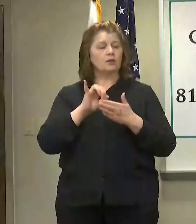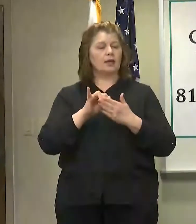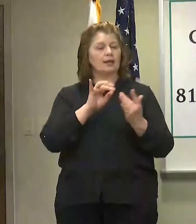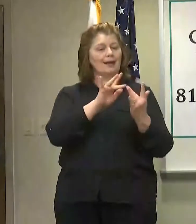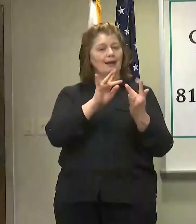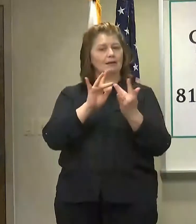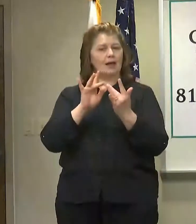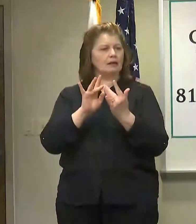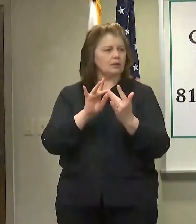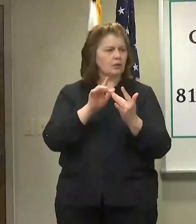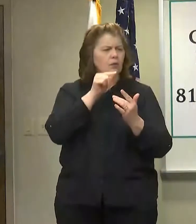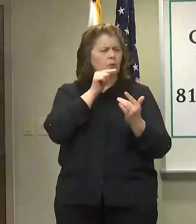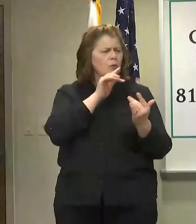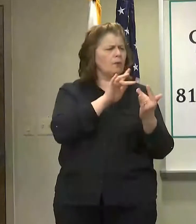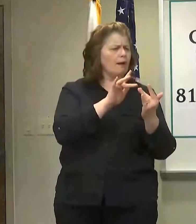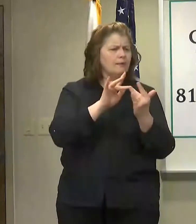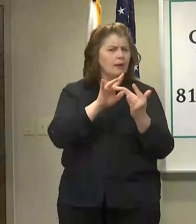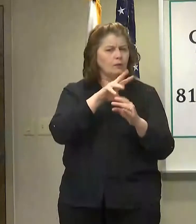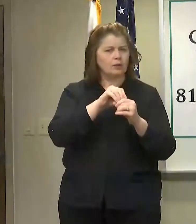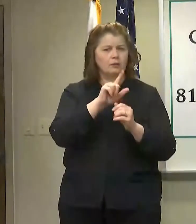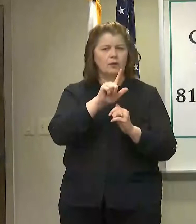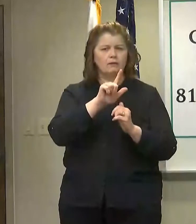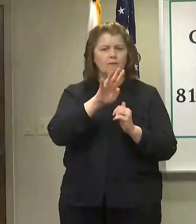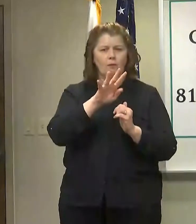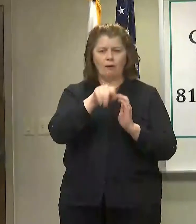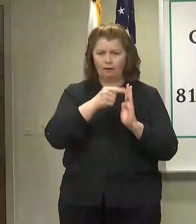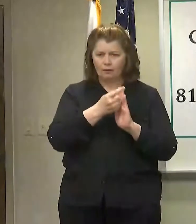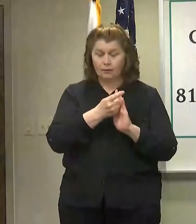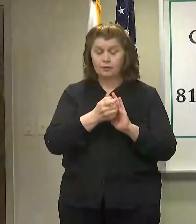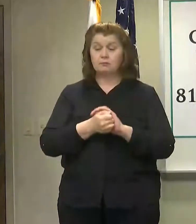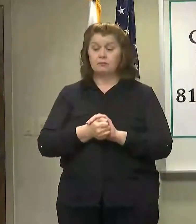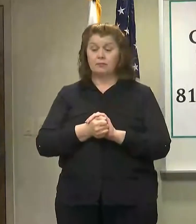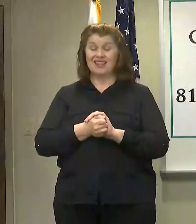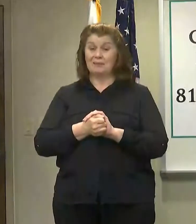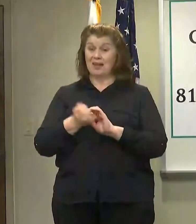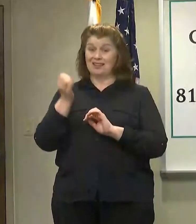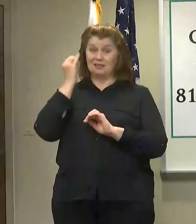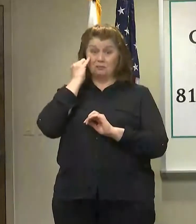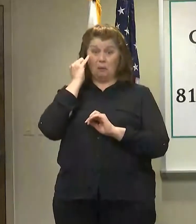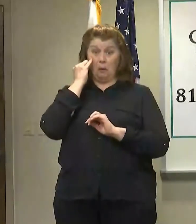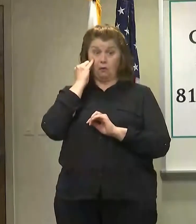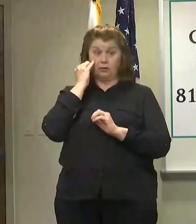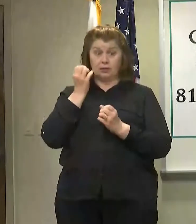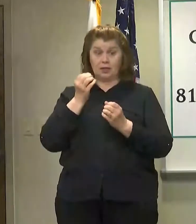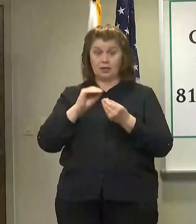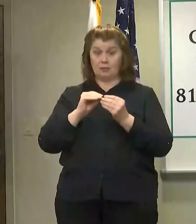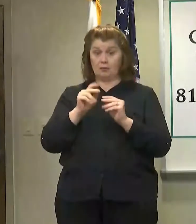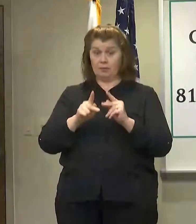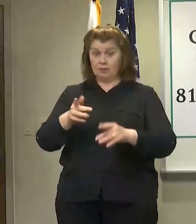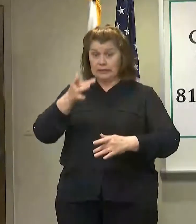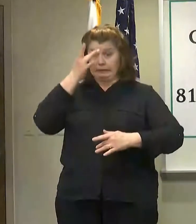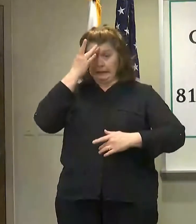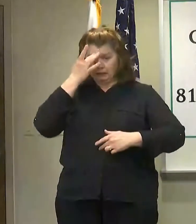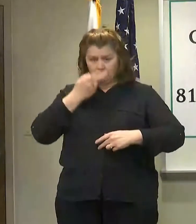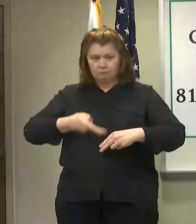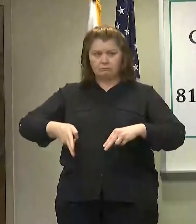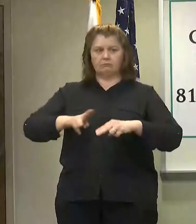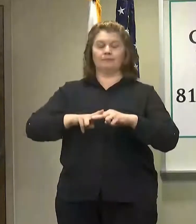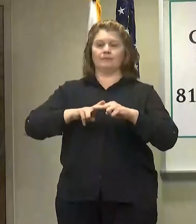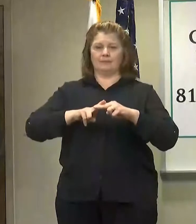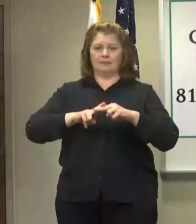contact tracing and monitoring within 24 hours. But again, if the numbers were really high, that's when systems can get overwhelmed, whether